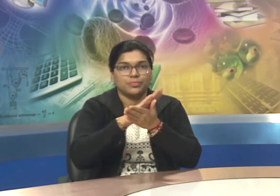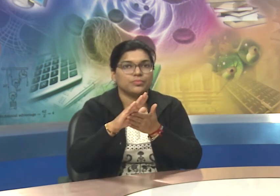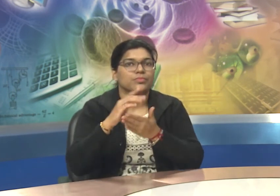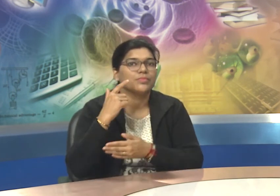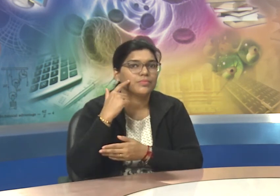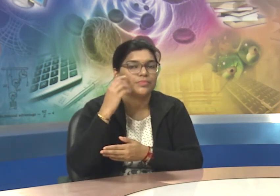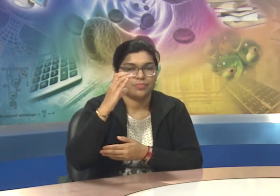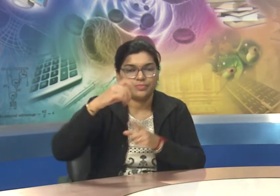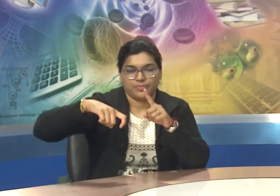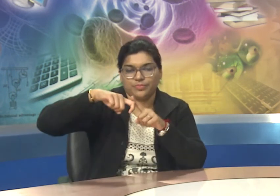start running